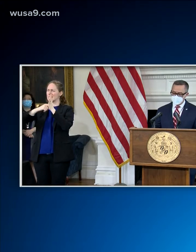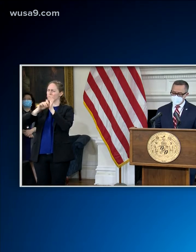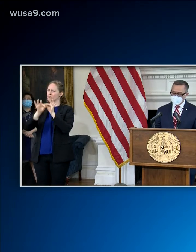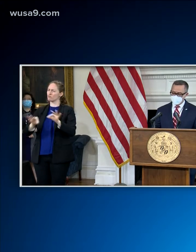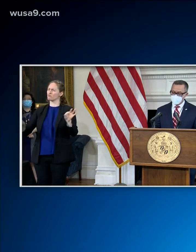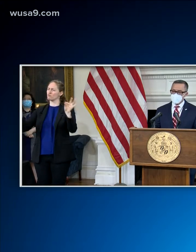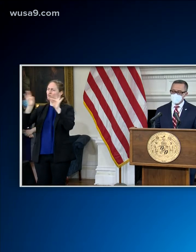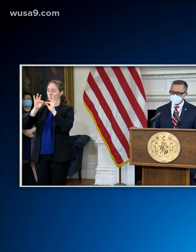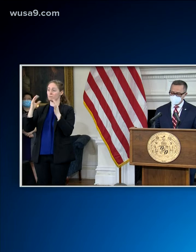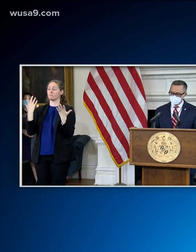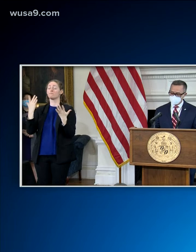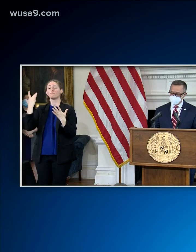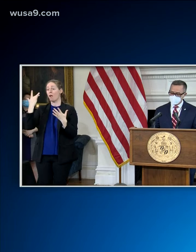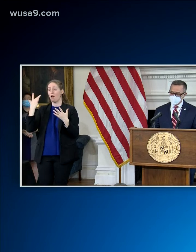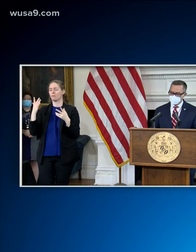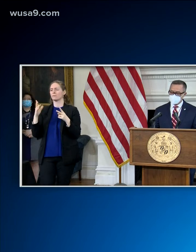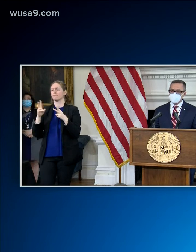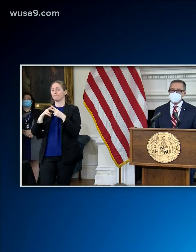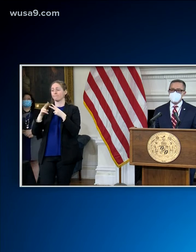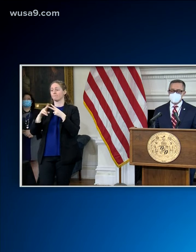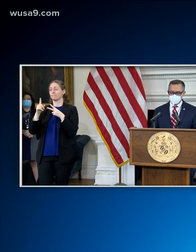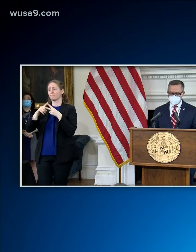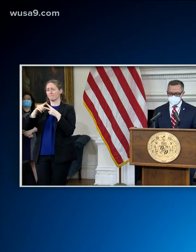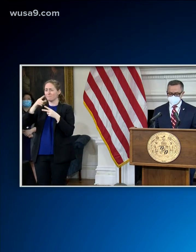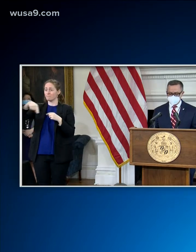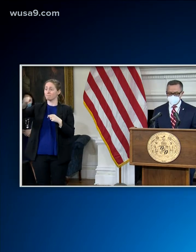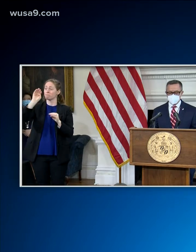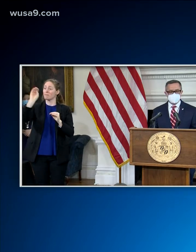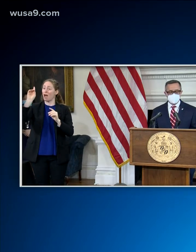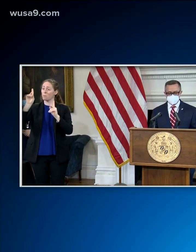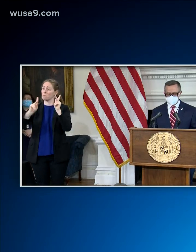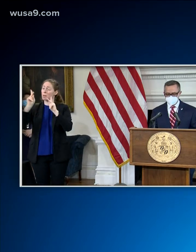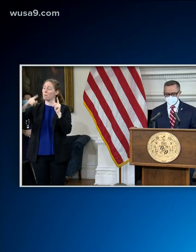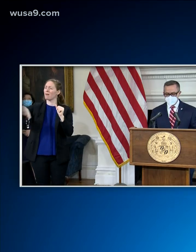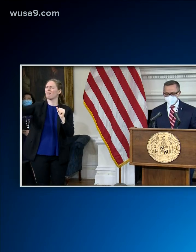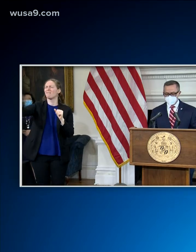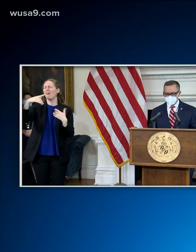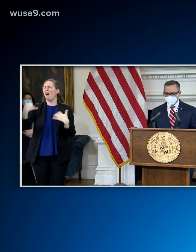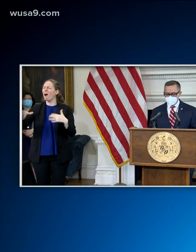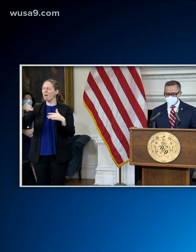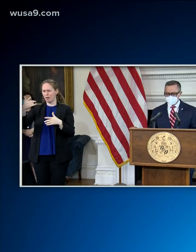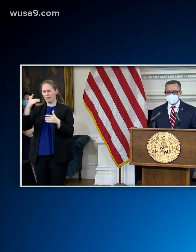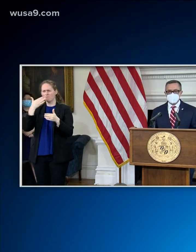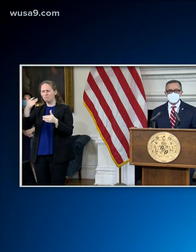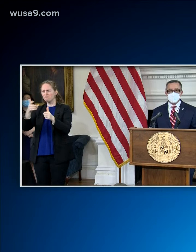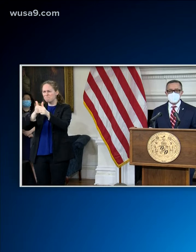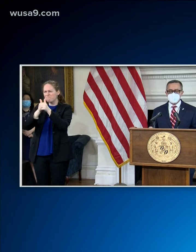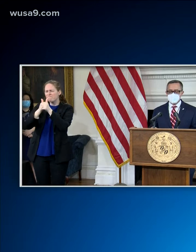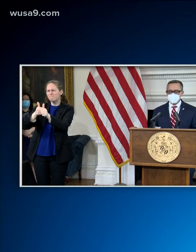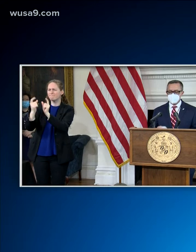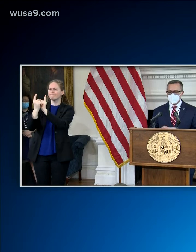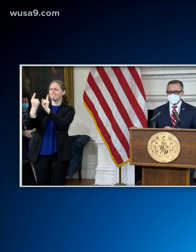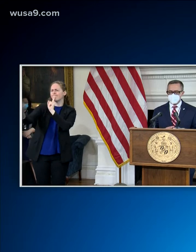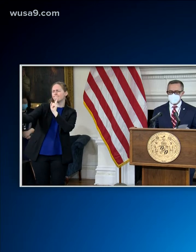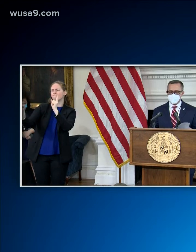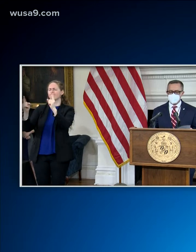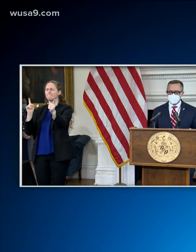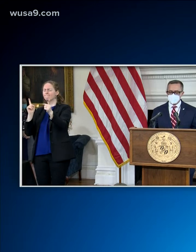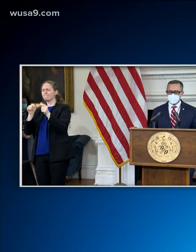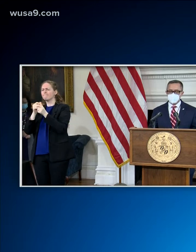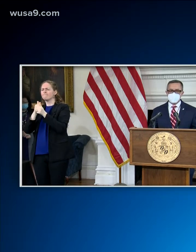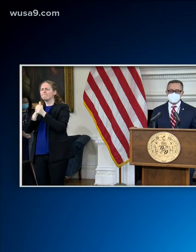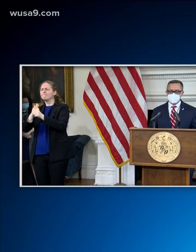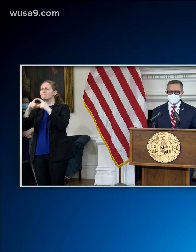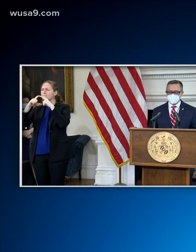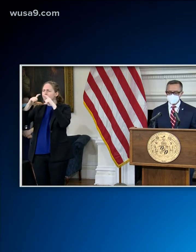confidence I have in Marylanders to continue to protect themselves from this virus and the